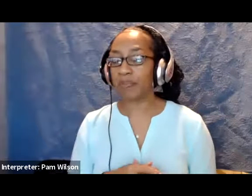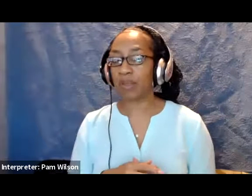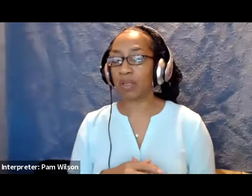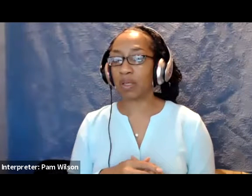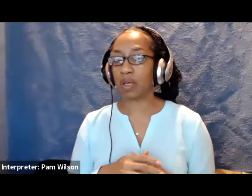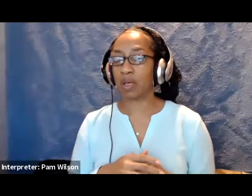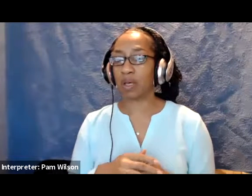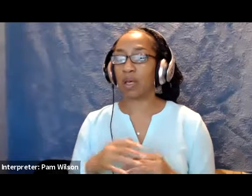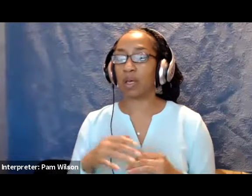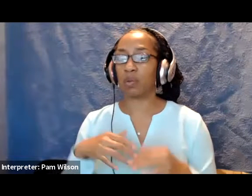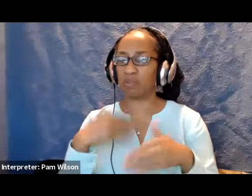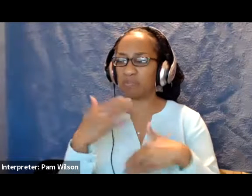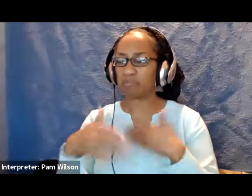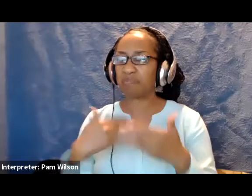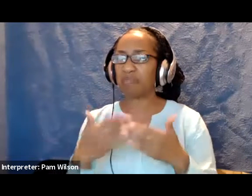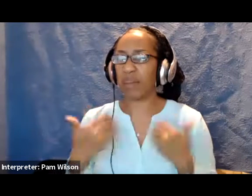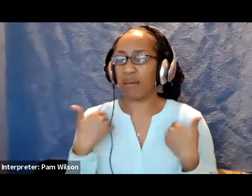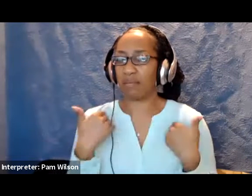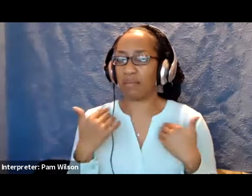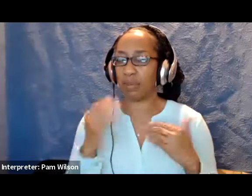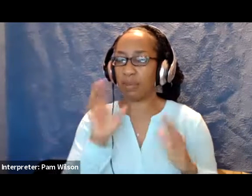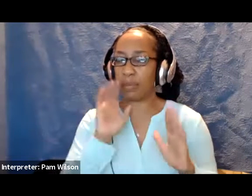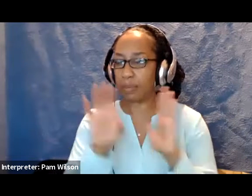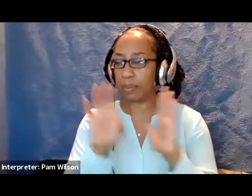We'll go through